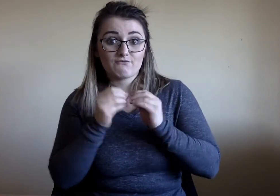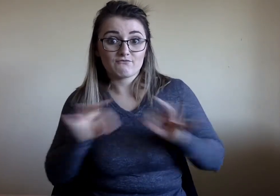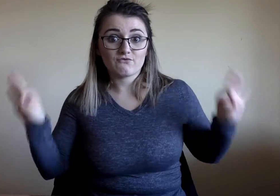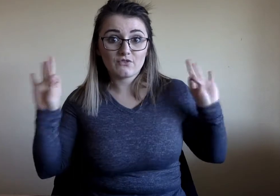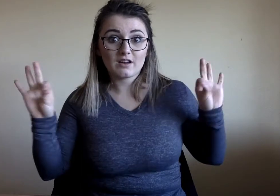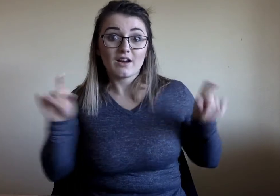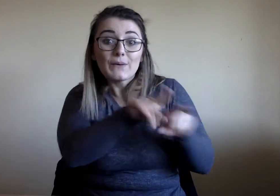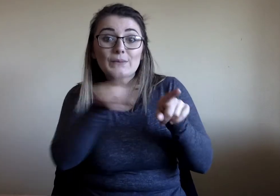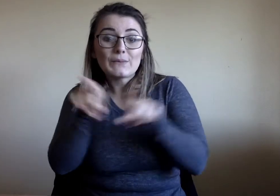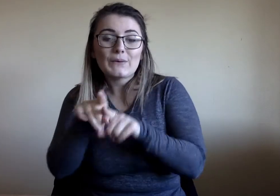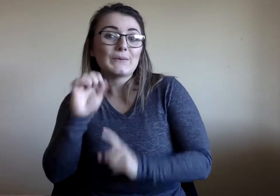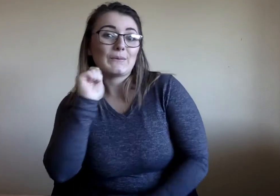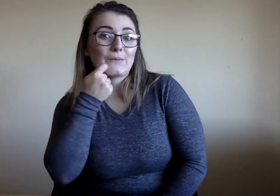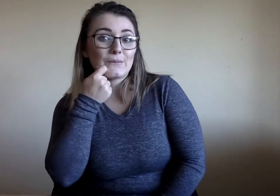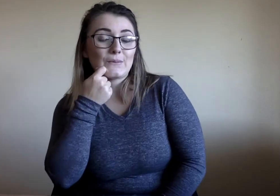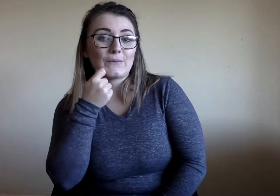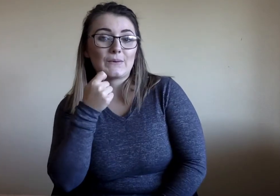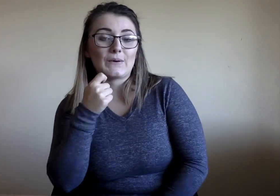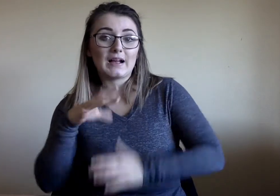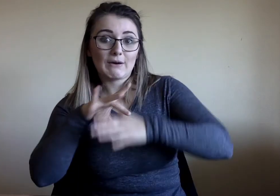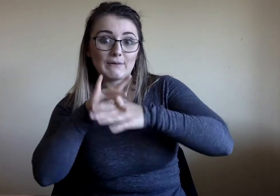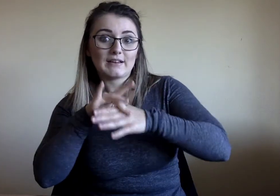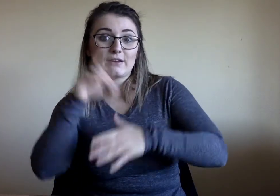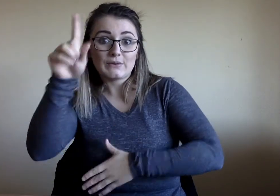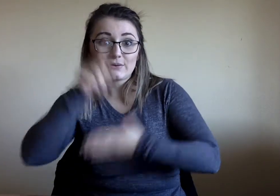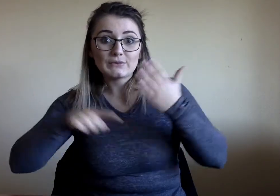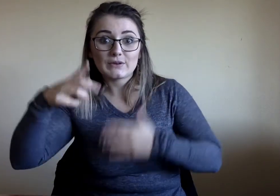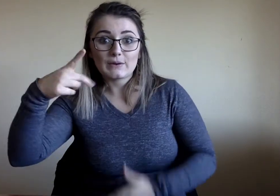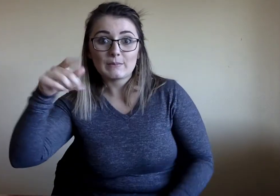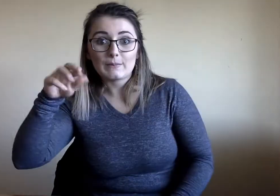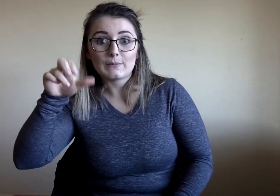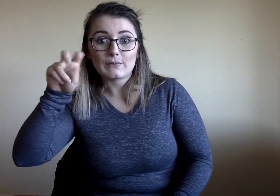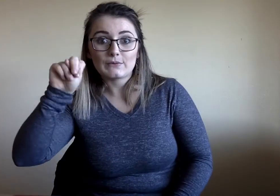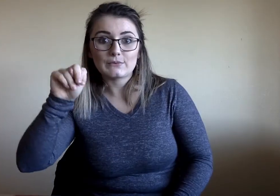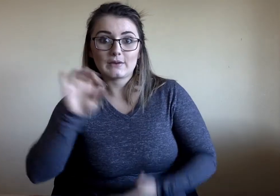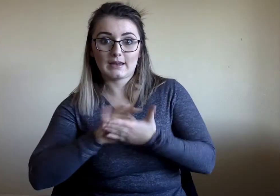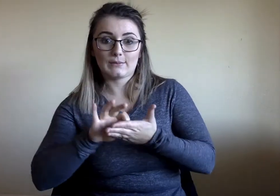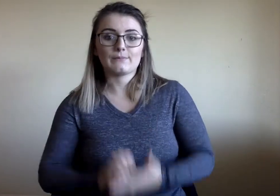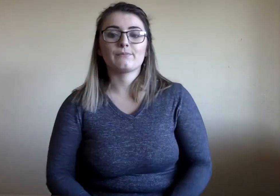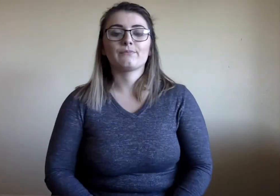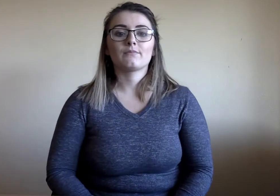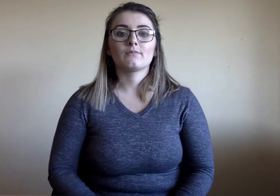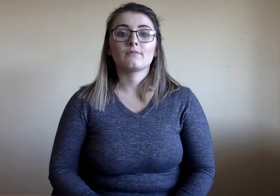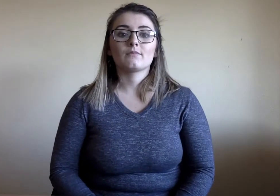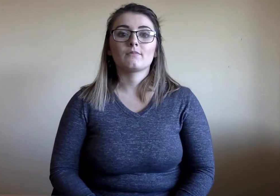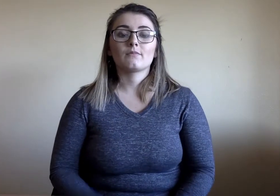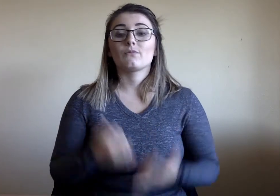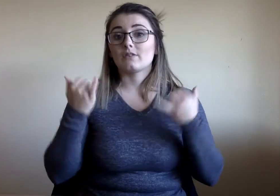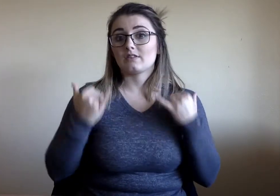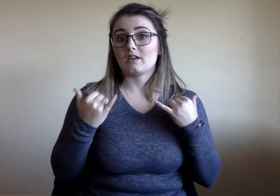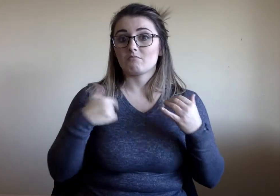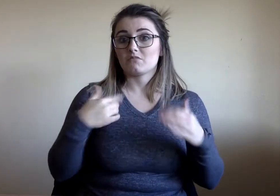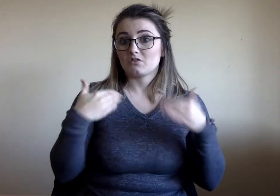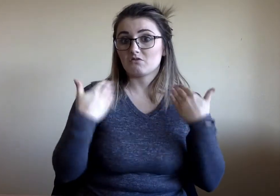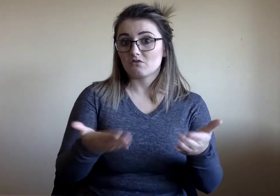cool exclusive content, you can check out my Patreon account. And right now I'm going to actually roll a little video with some voiceover